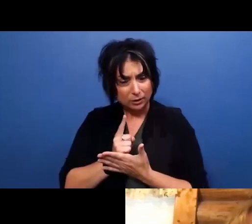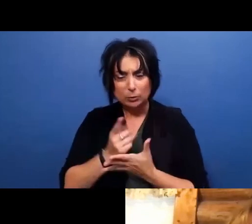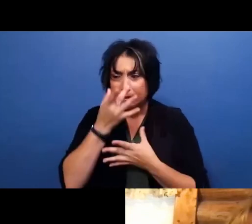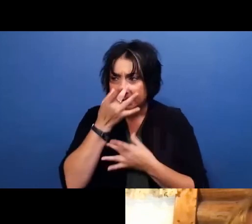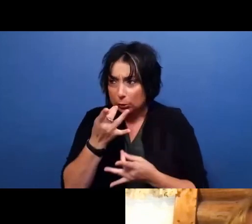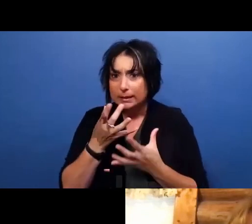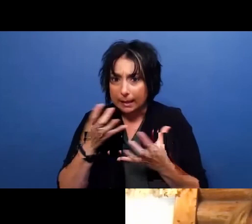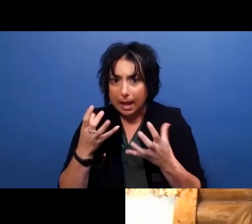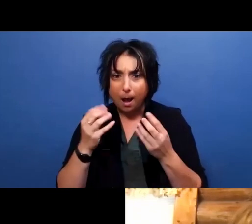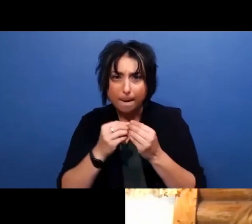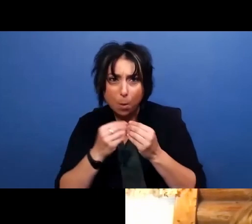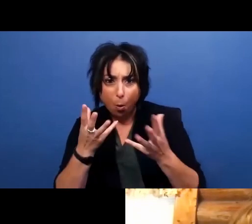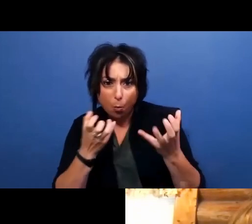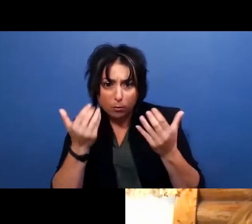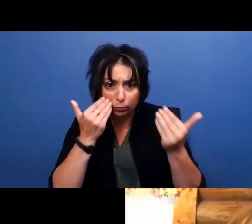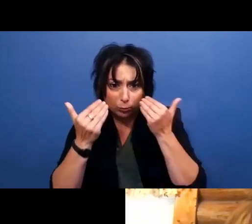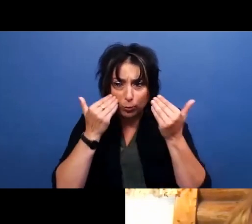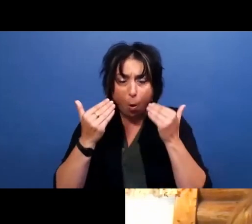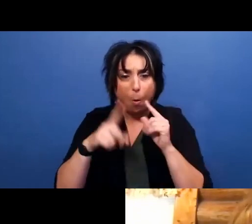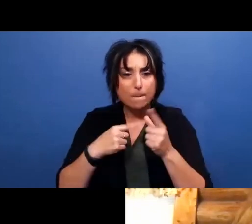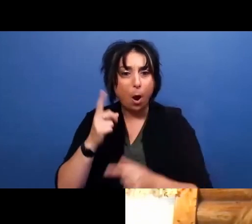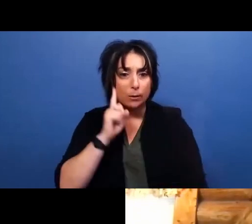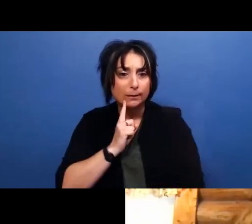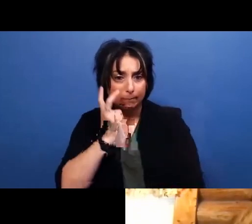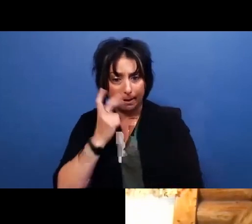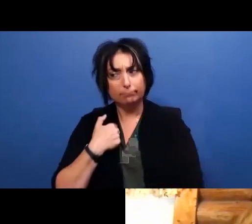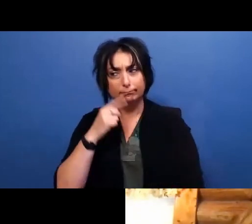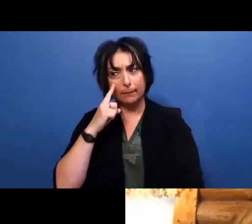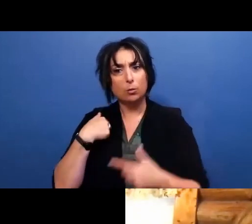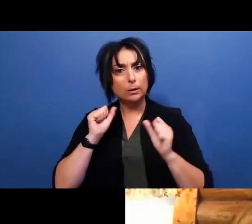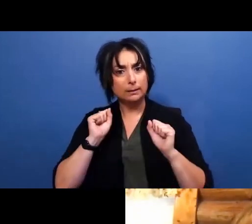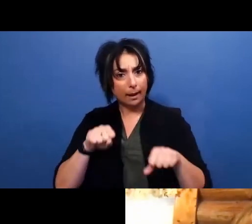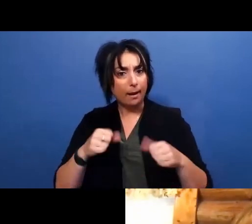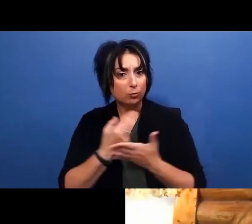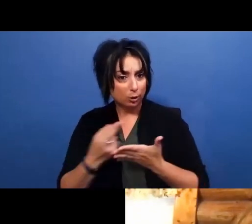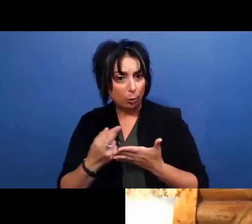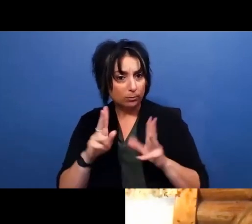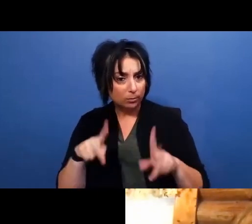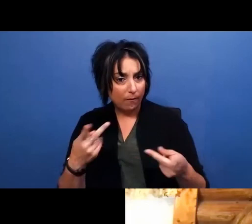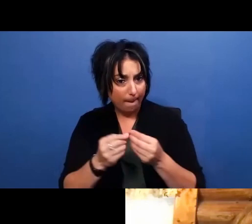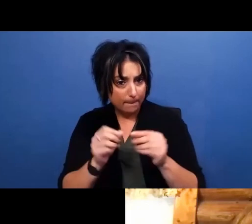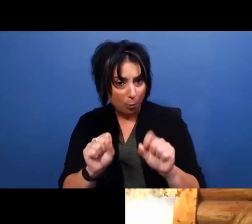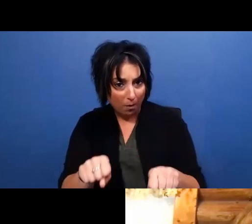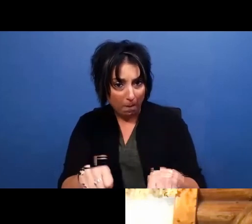more research and provide more resources. The other similarity that I found was